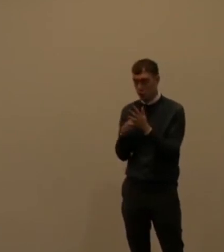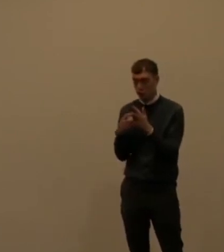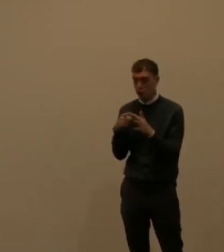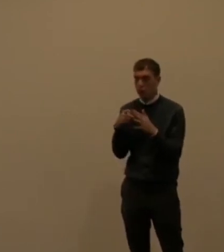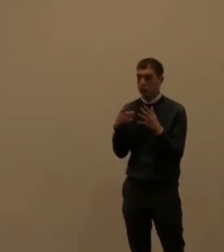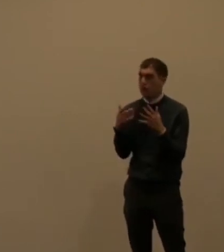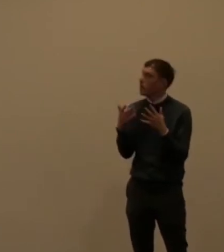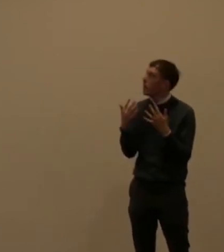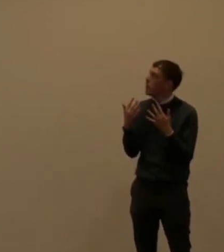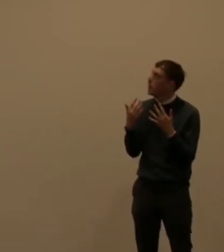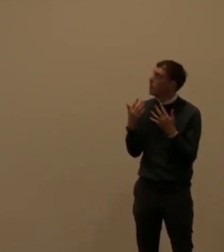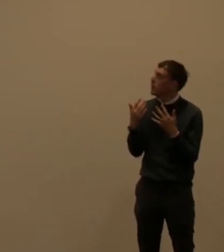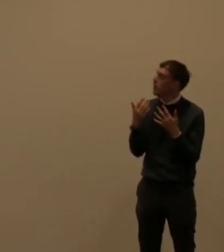dirty